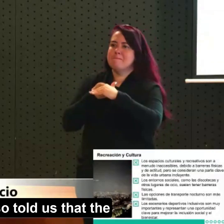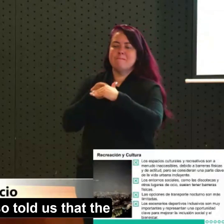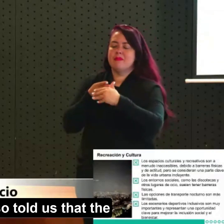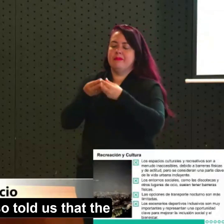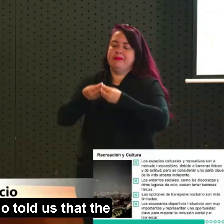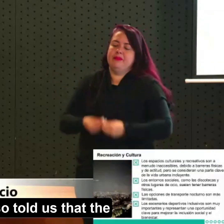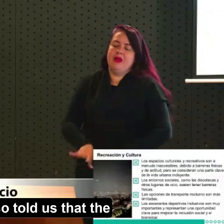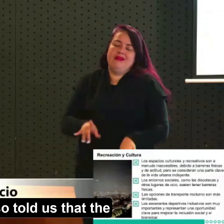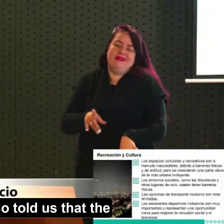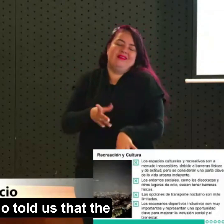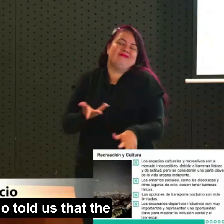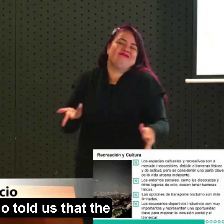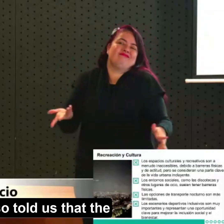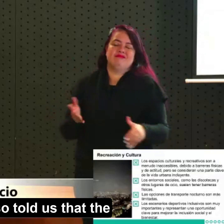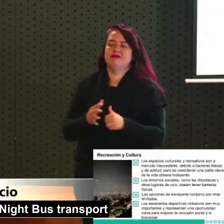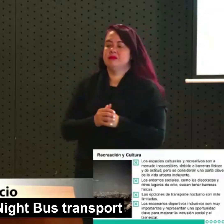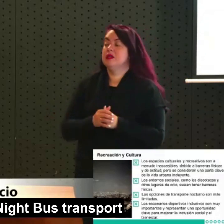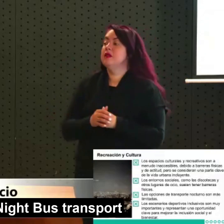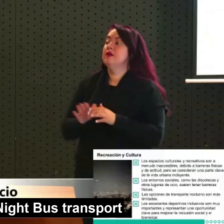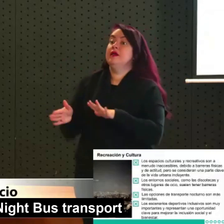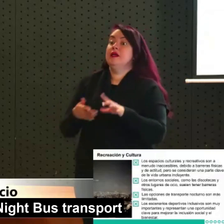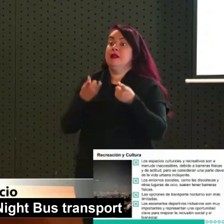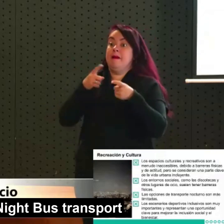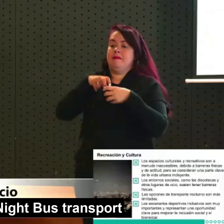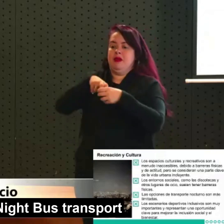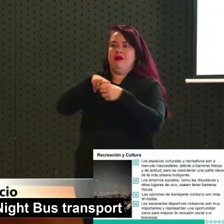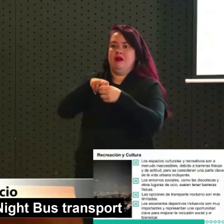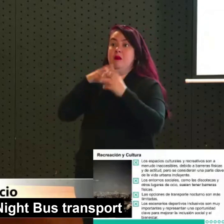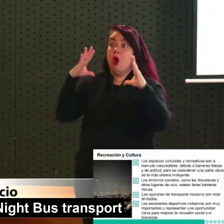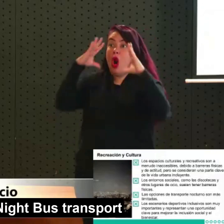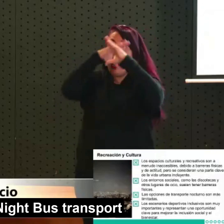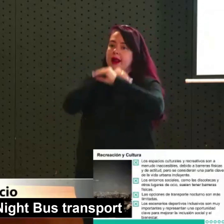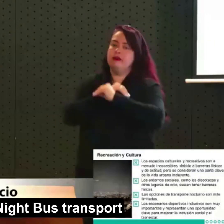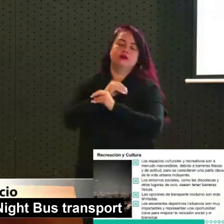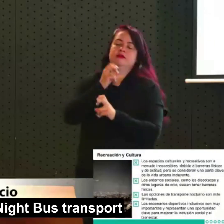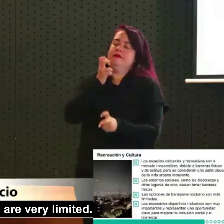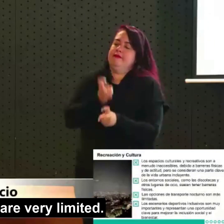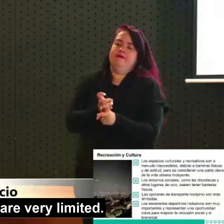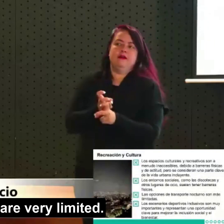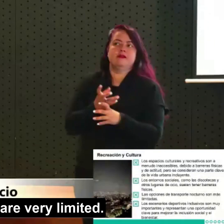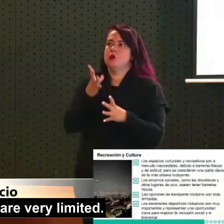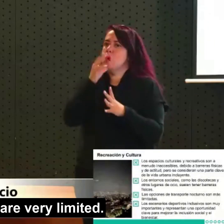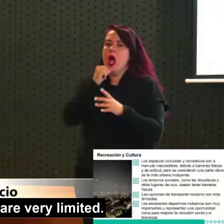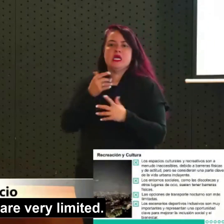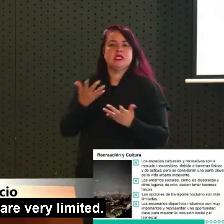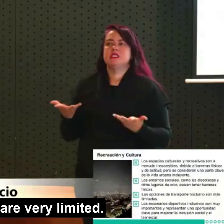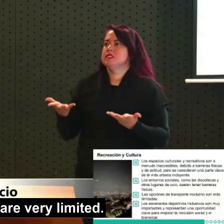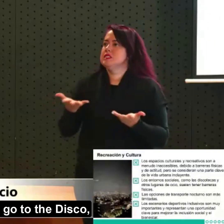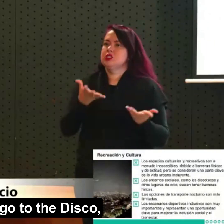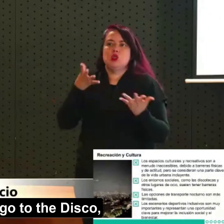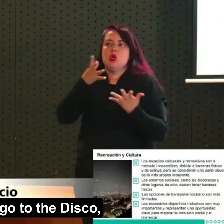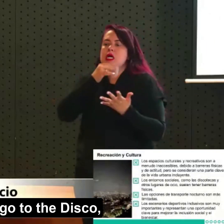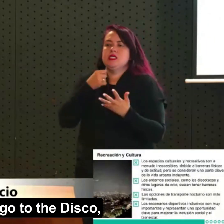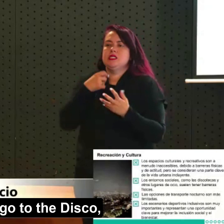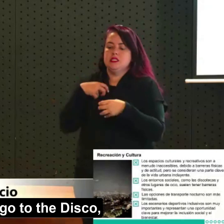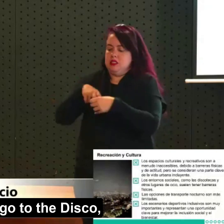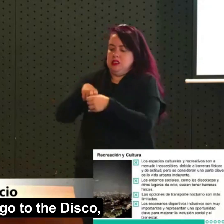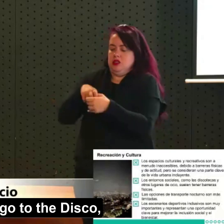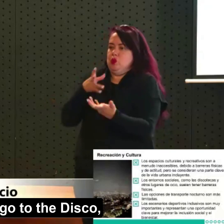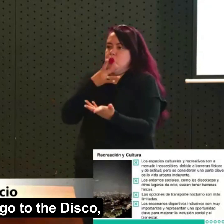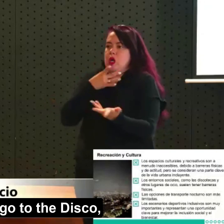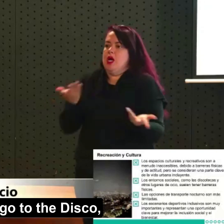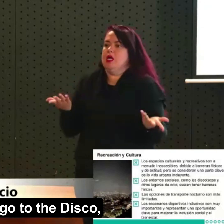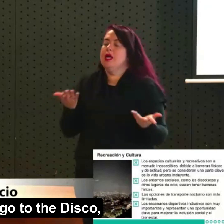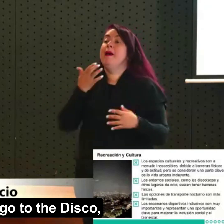Some also told us that the night bus transport options are very limited.